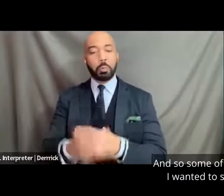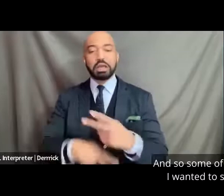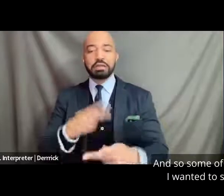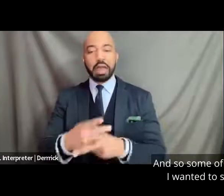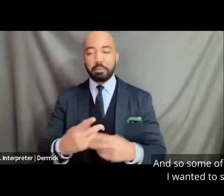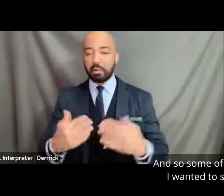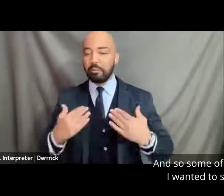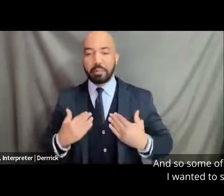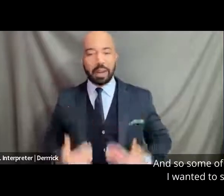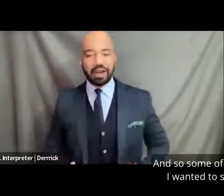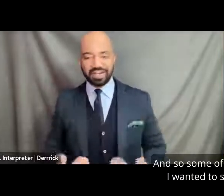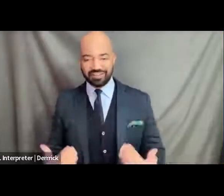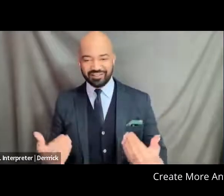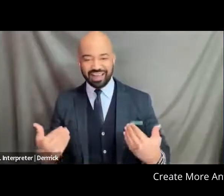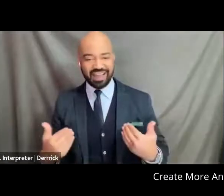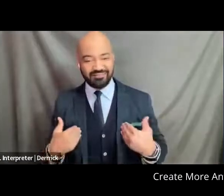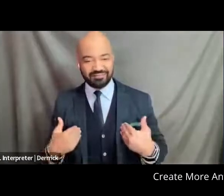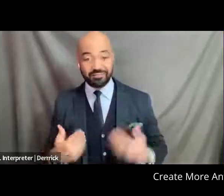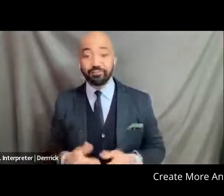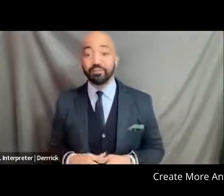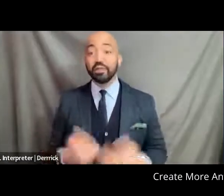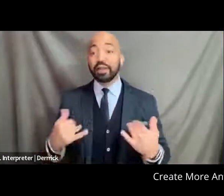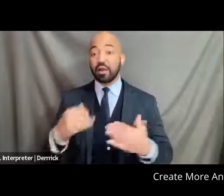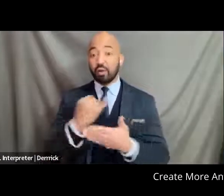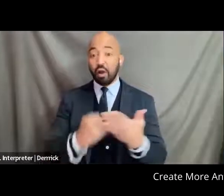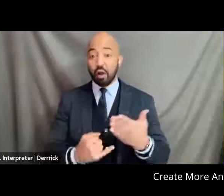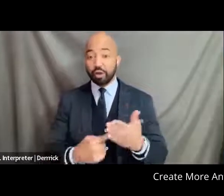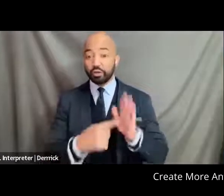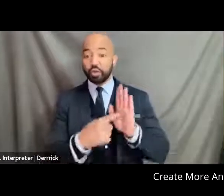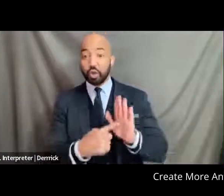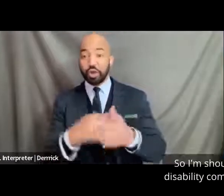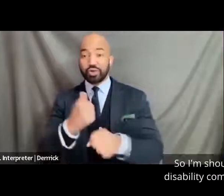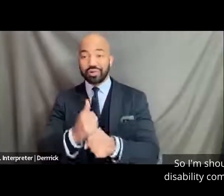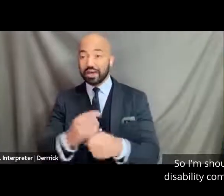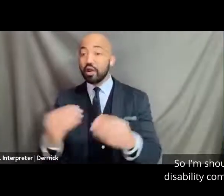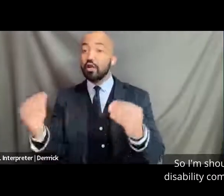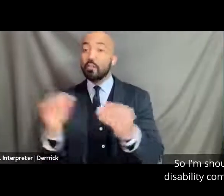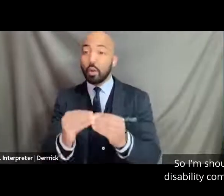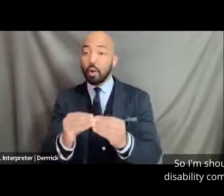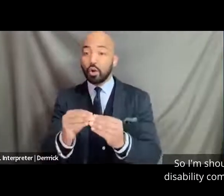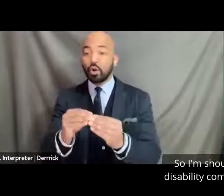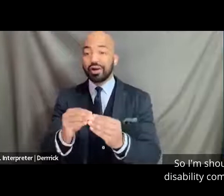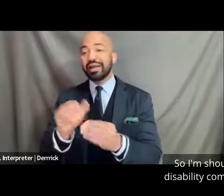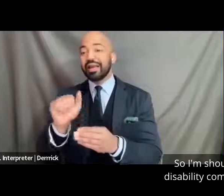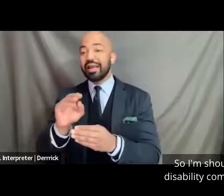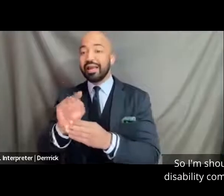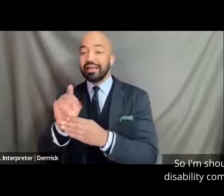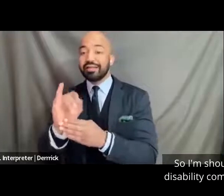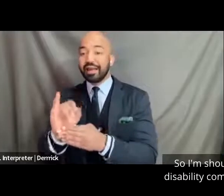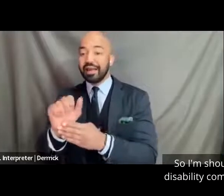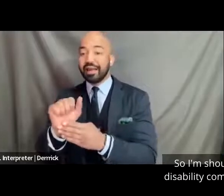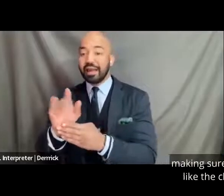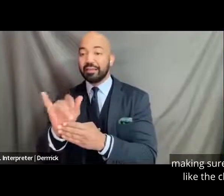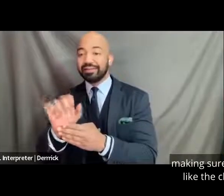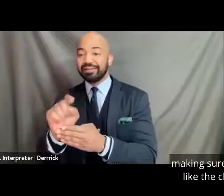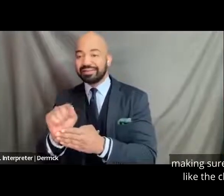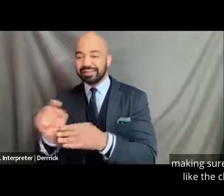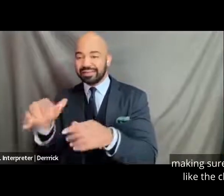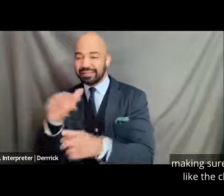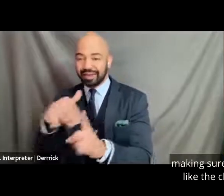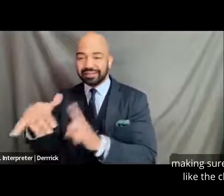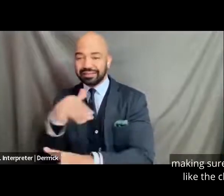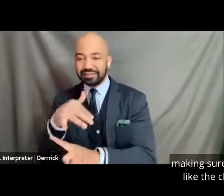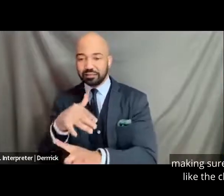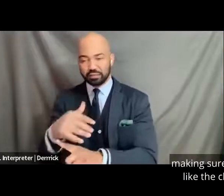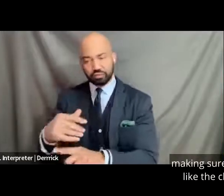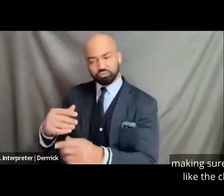wanted to share today is uh create more anti-ableist spaces so i'm shouting out my disability community today making sure